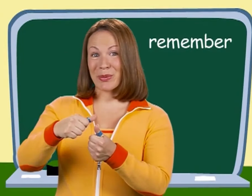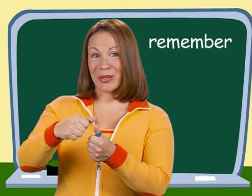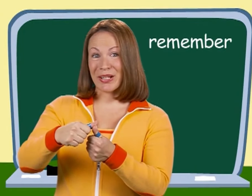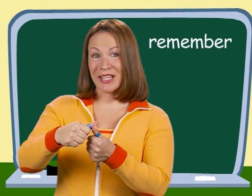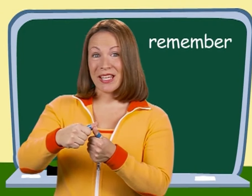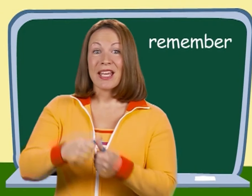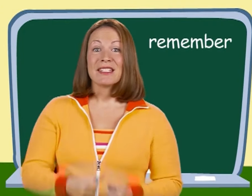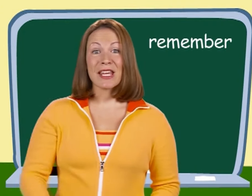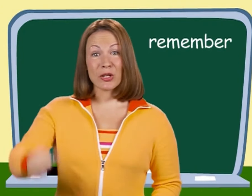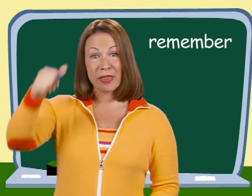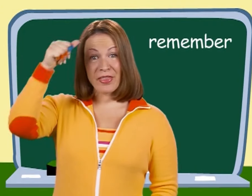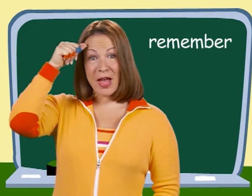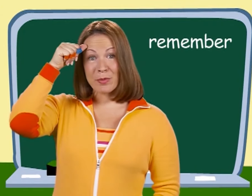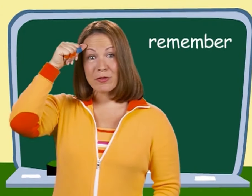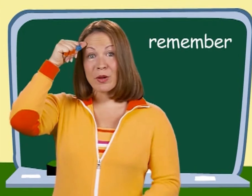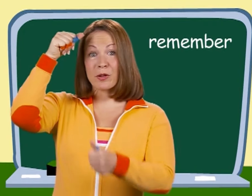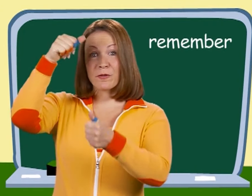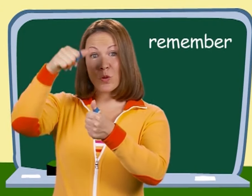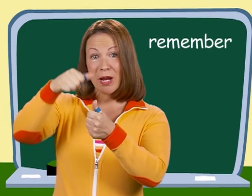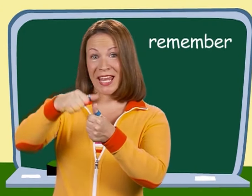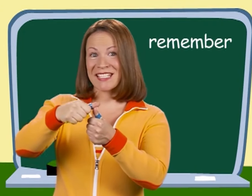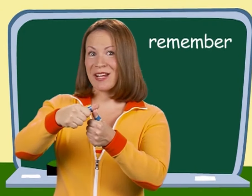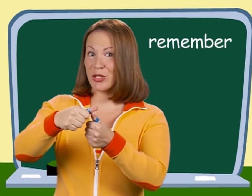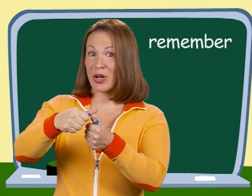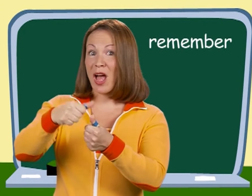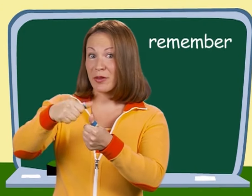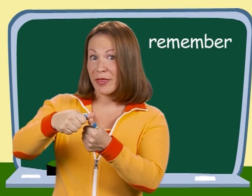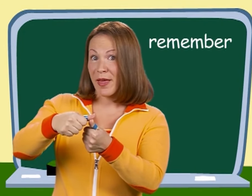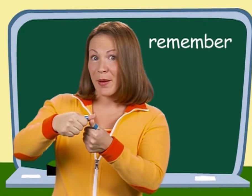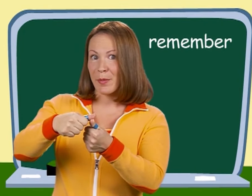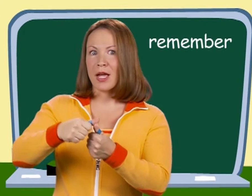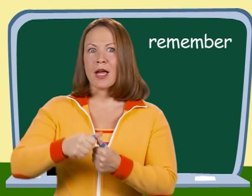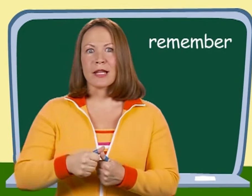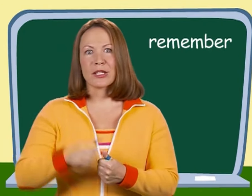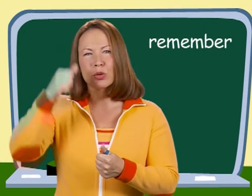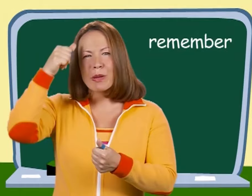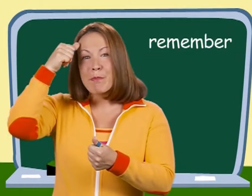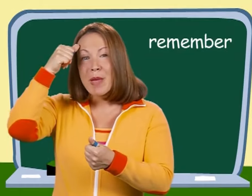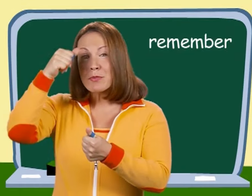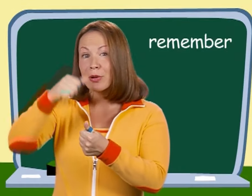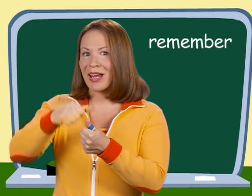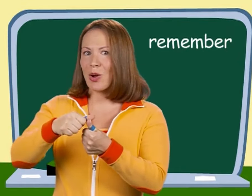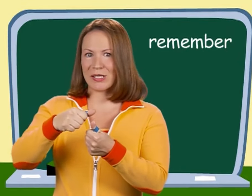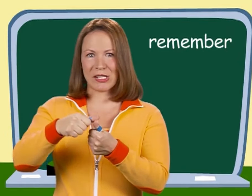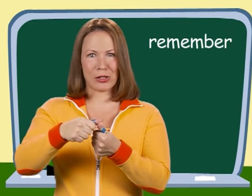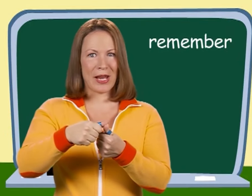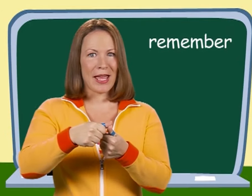Remember, take your thumb from your forehead down to your other thumb, like you're remembering what's in your